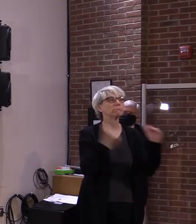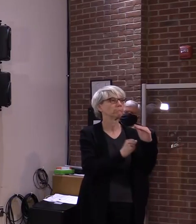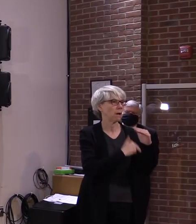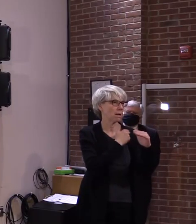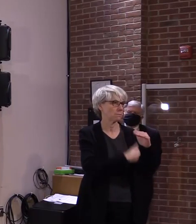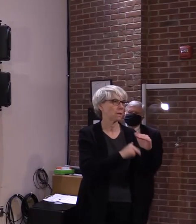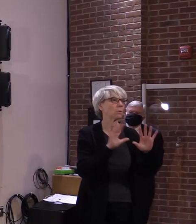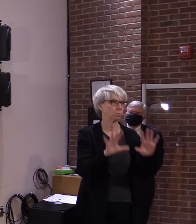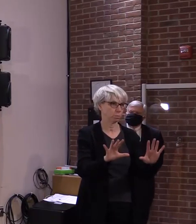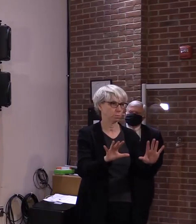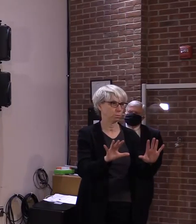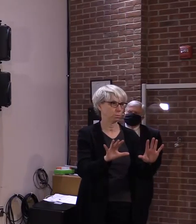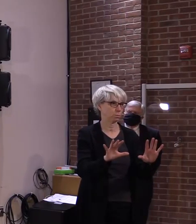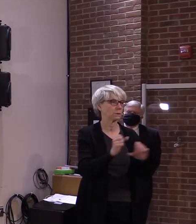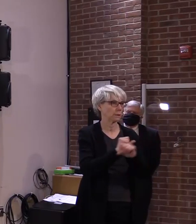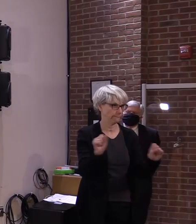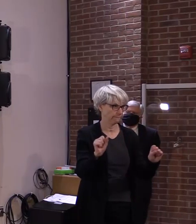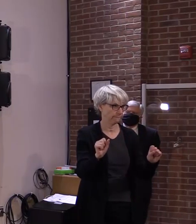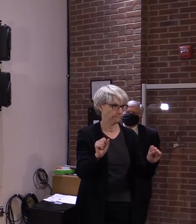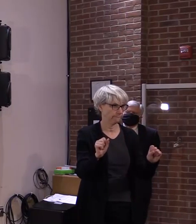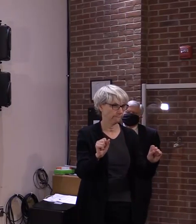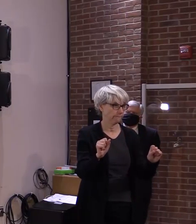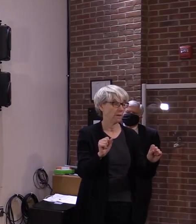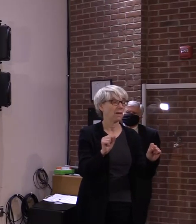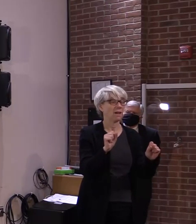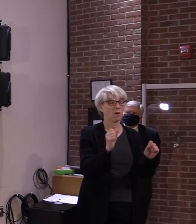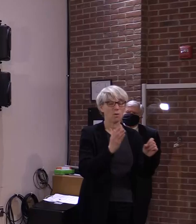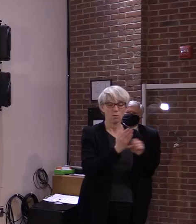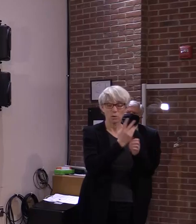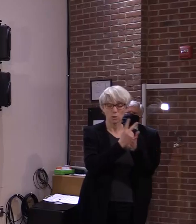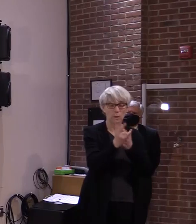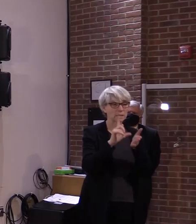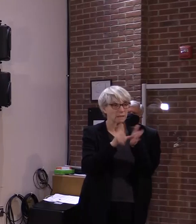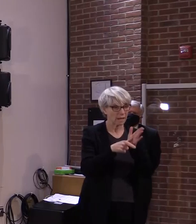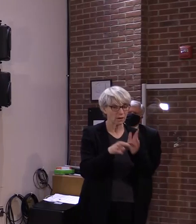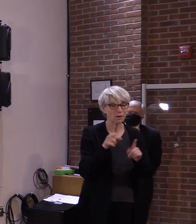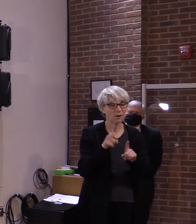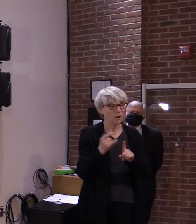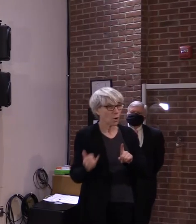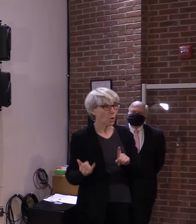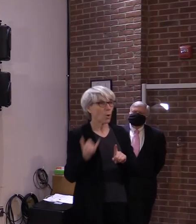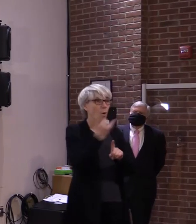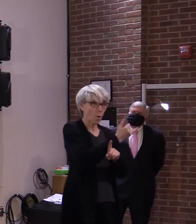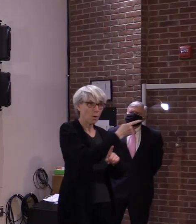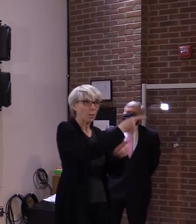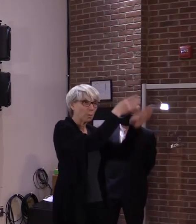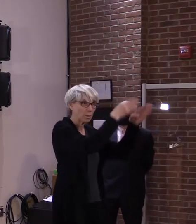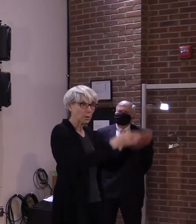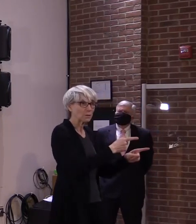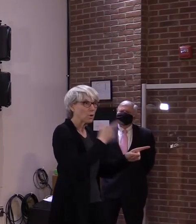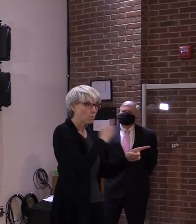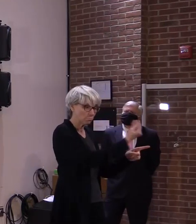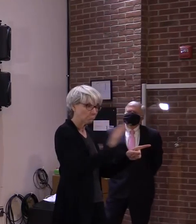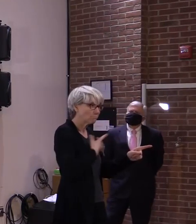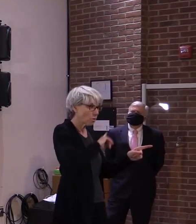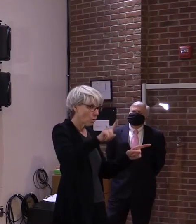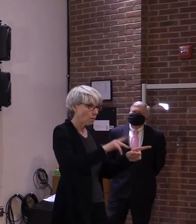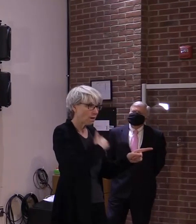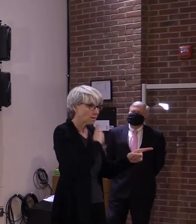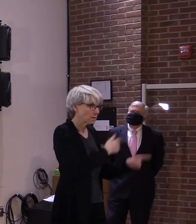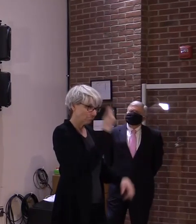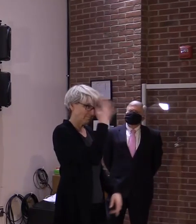hospitalized. More than 2 weeks later, the volunteer got a call from the patient and learned that he'd just been discharged after